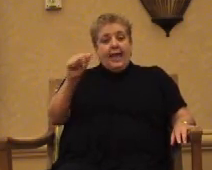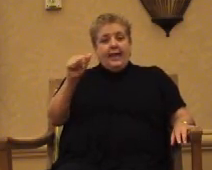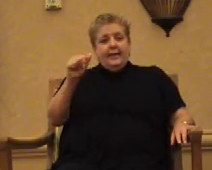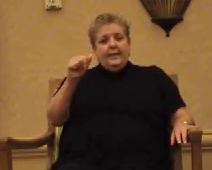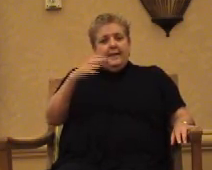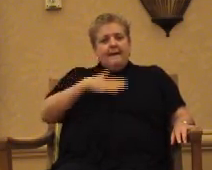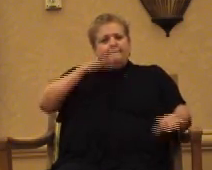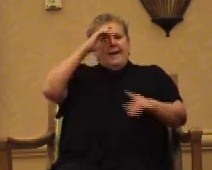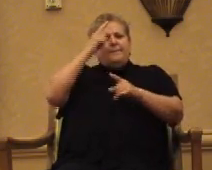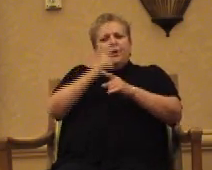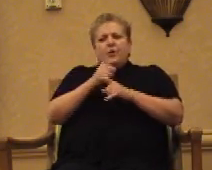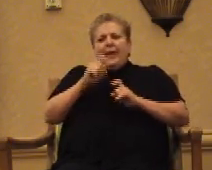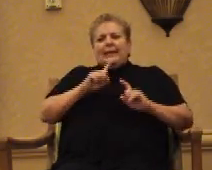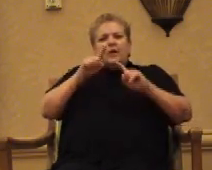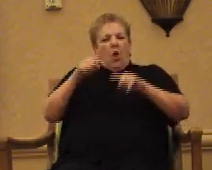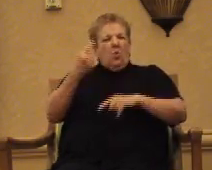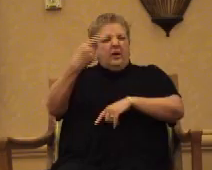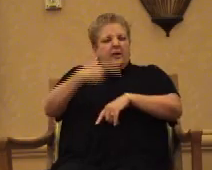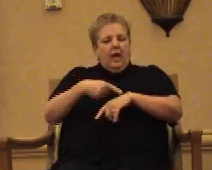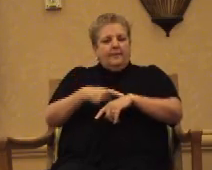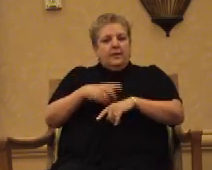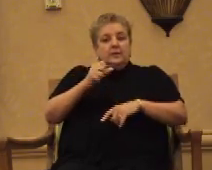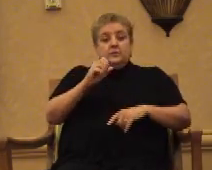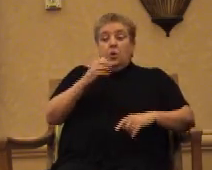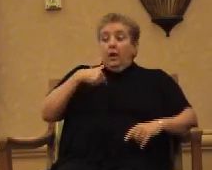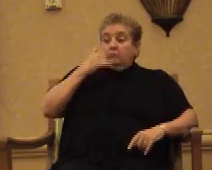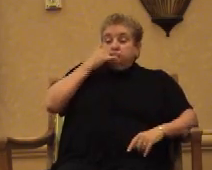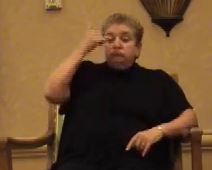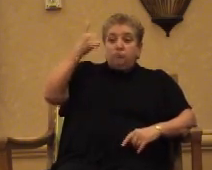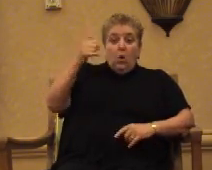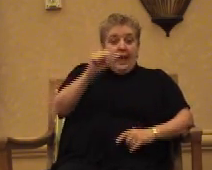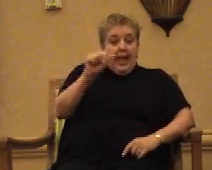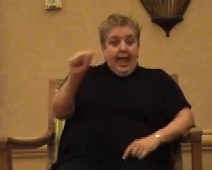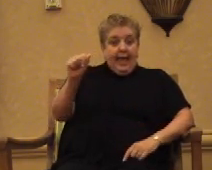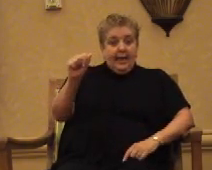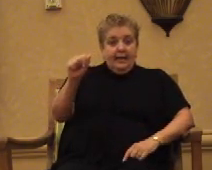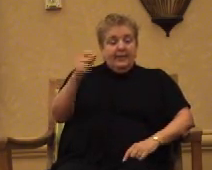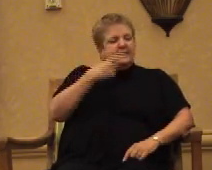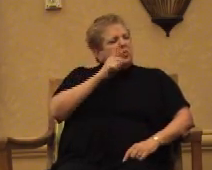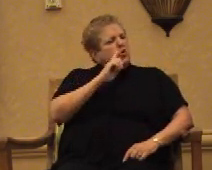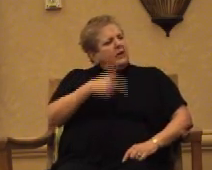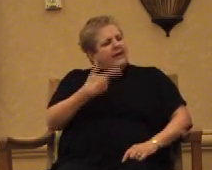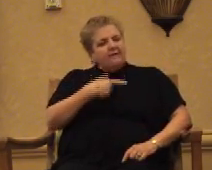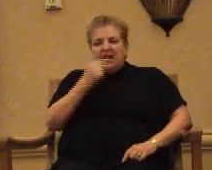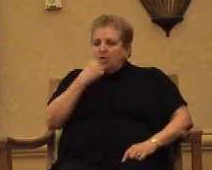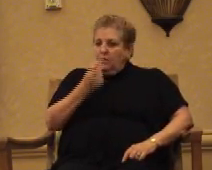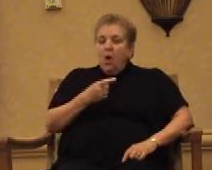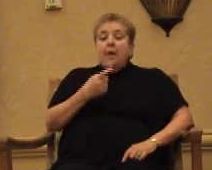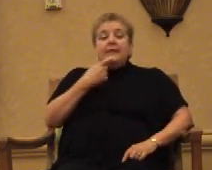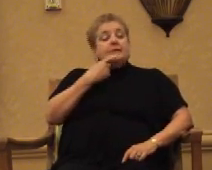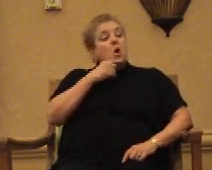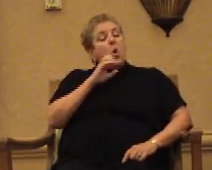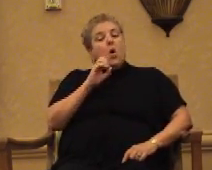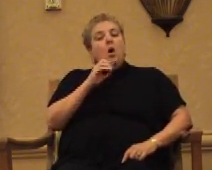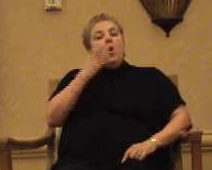been sentenced there one time, and I called up AA, and they said, where do you live? And I told them, they said, oh, you can walk over to Ohio